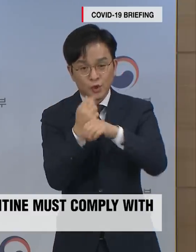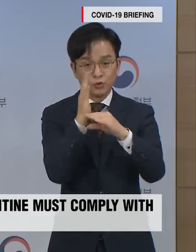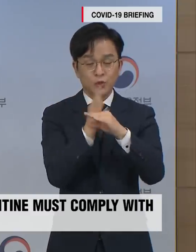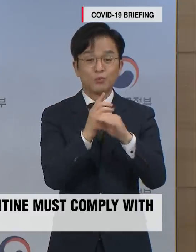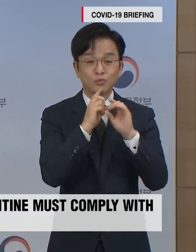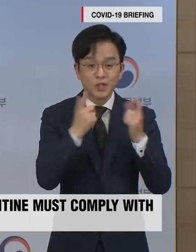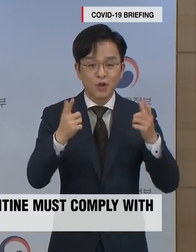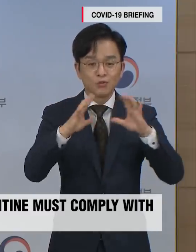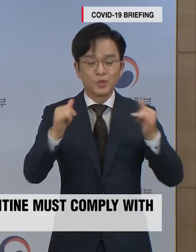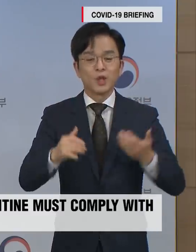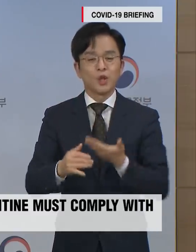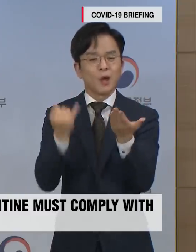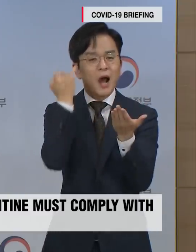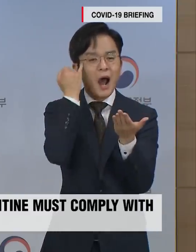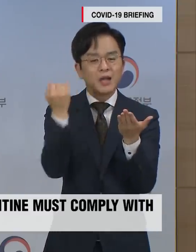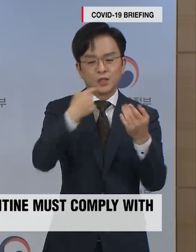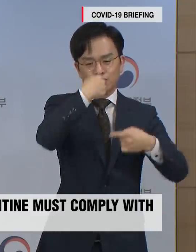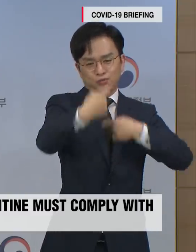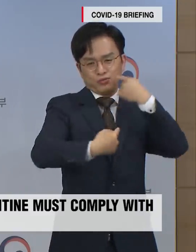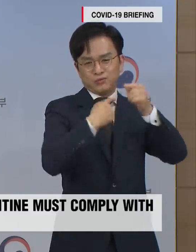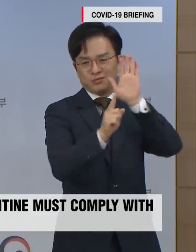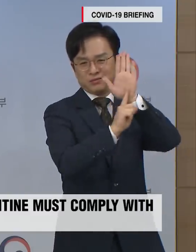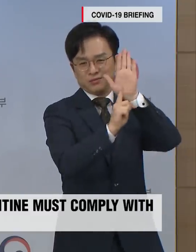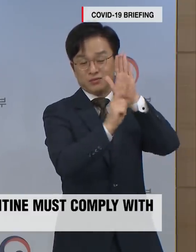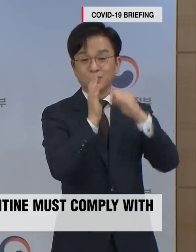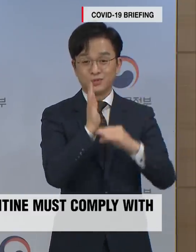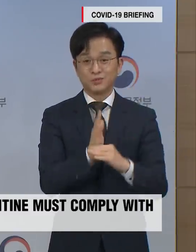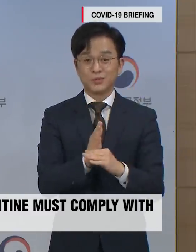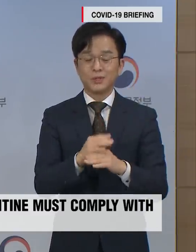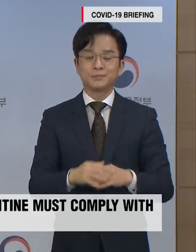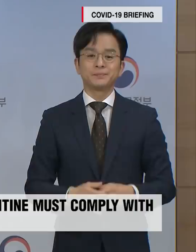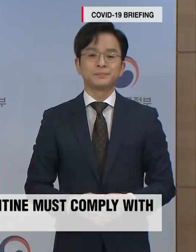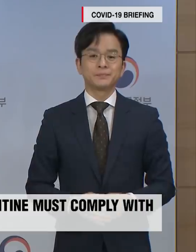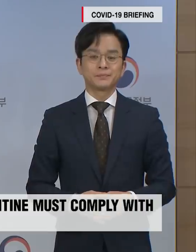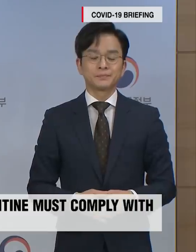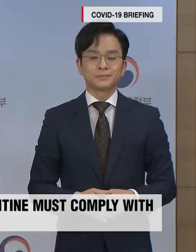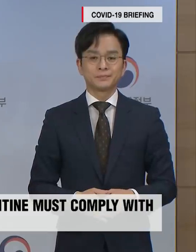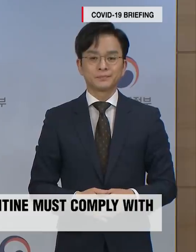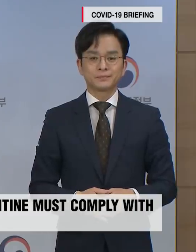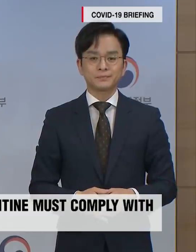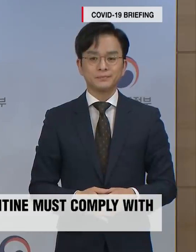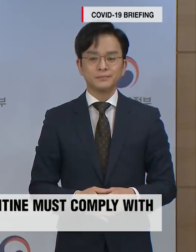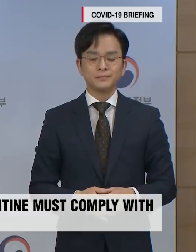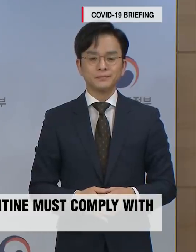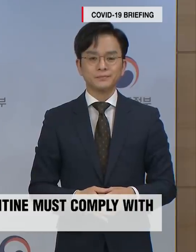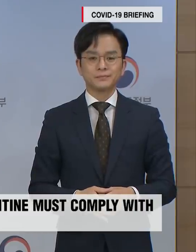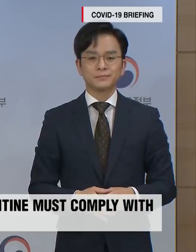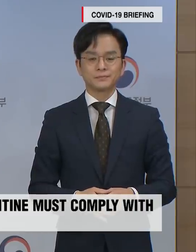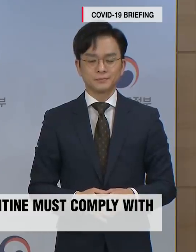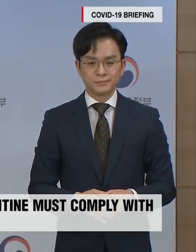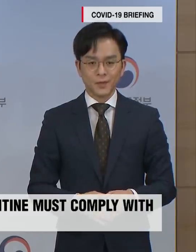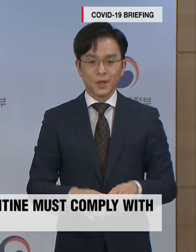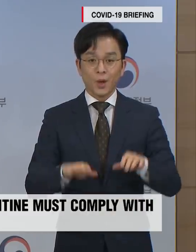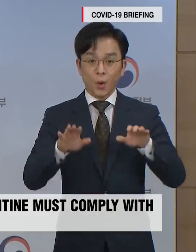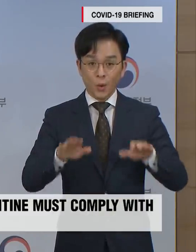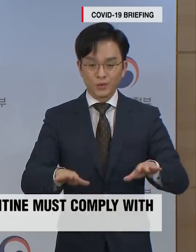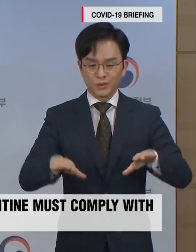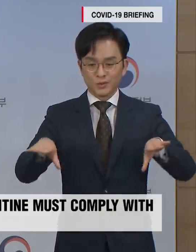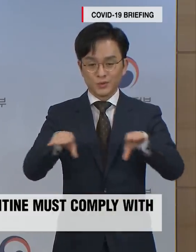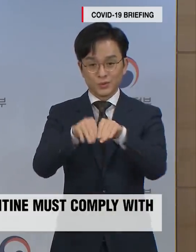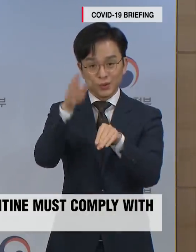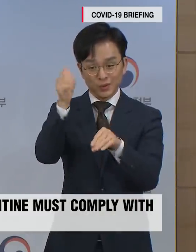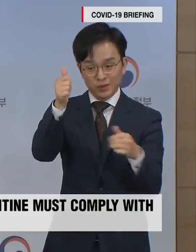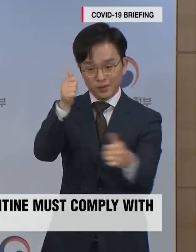are also accepting opinions of our citizens. In today's meeting, we talked about the following. So we